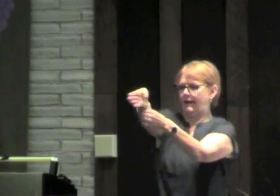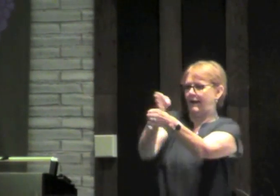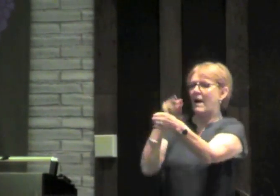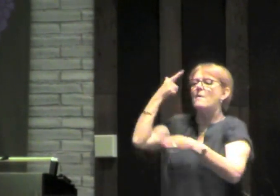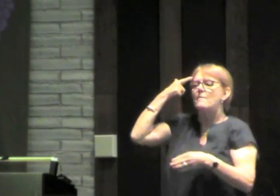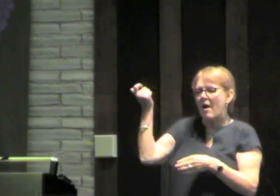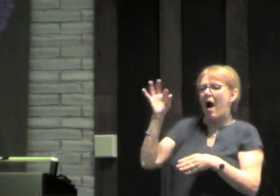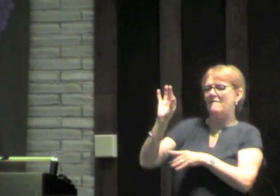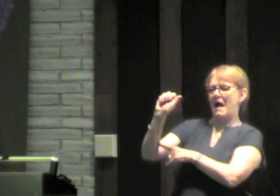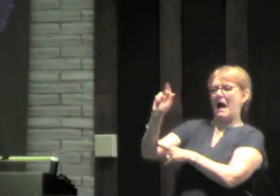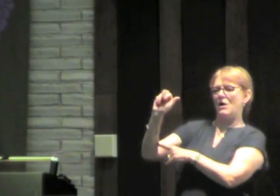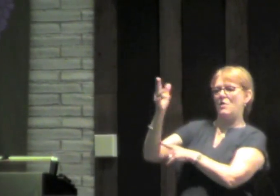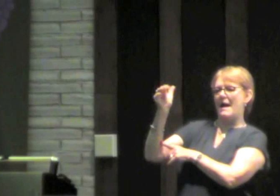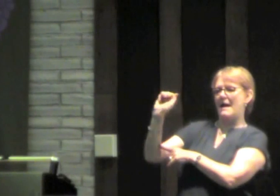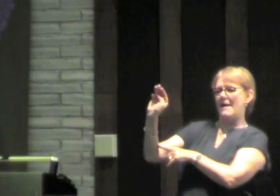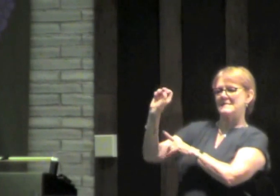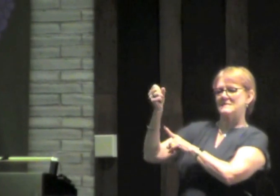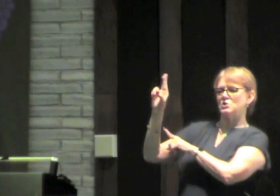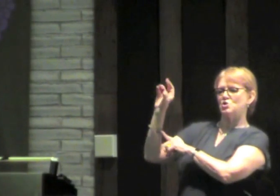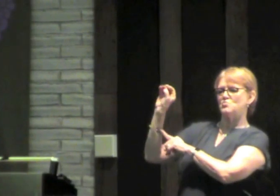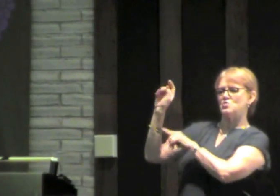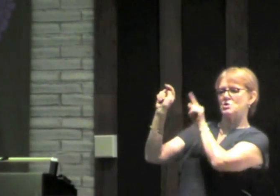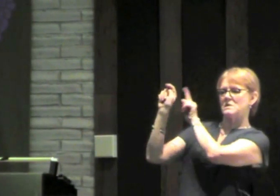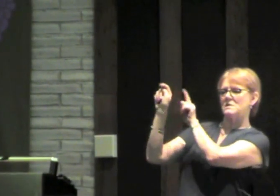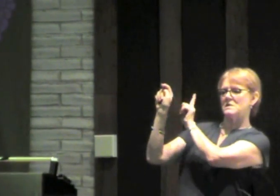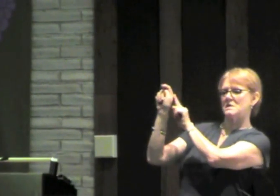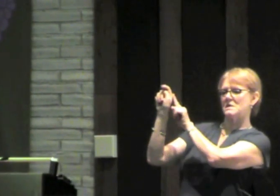to speak. And there was a dividing line.